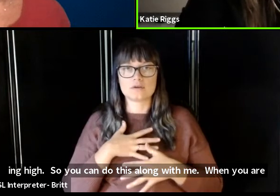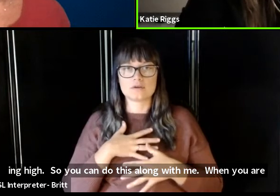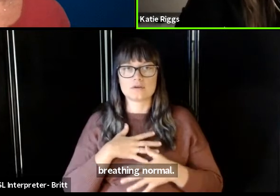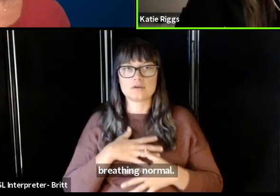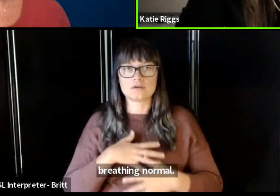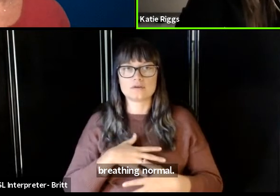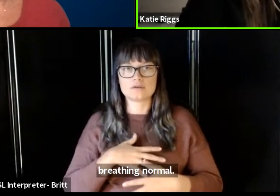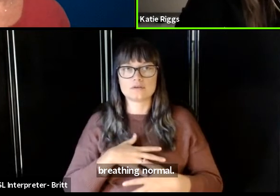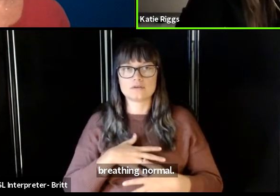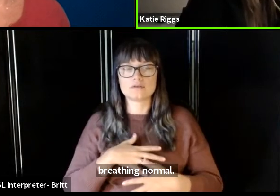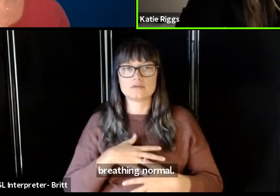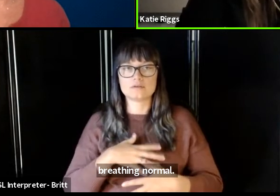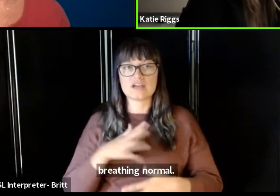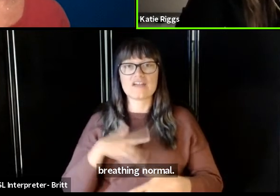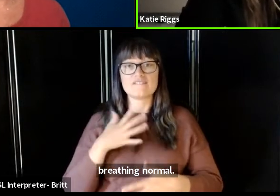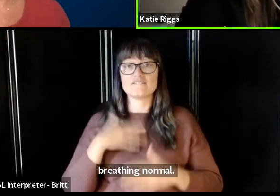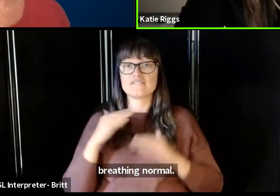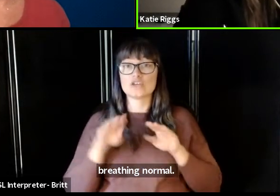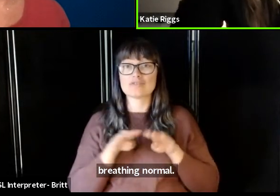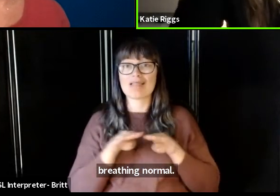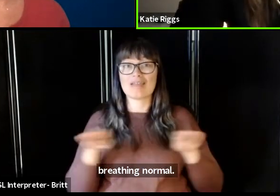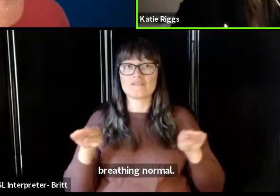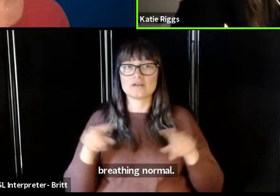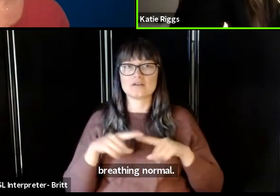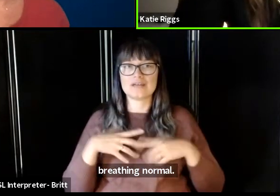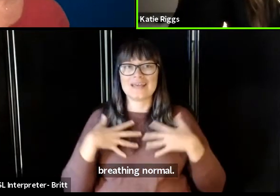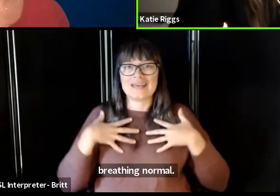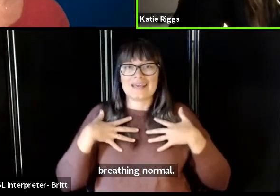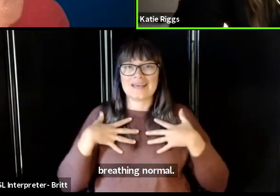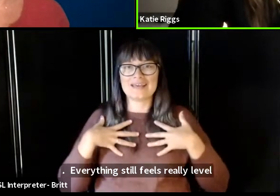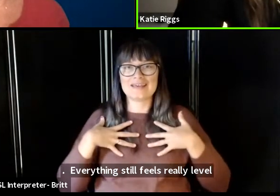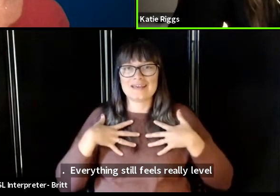everything still feels really level, but when you go